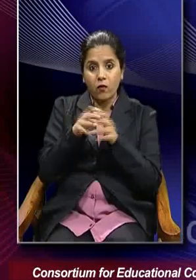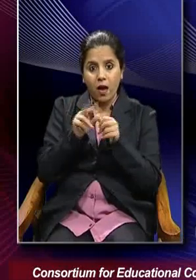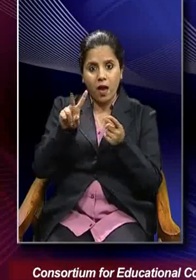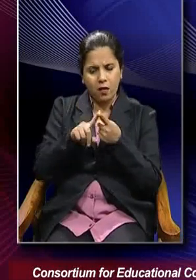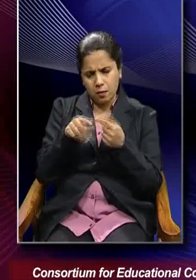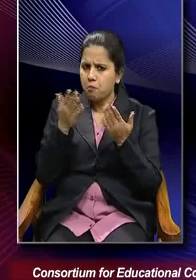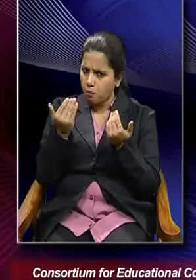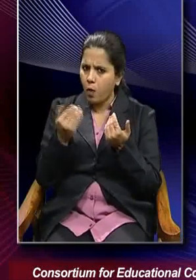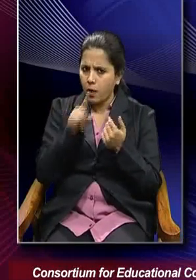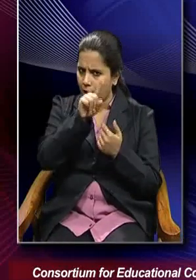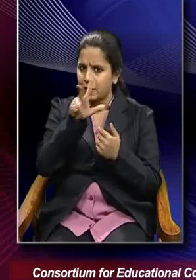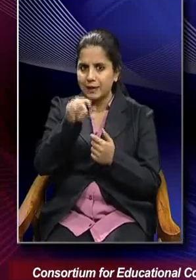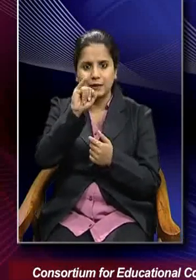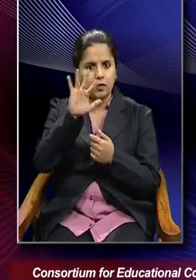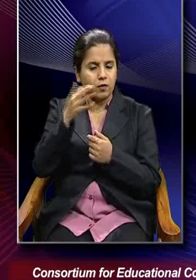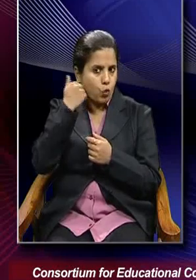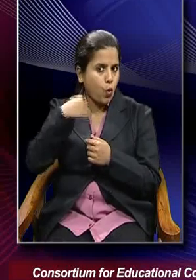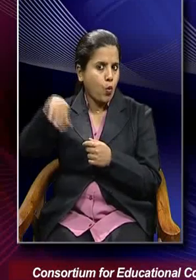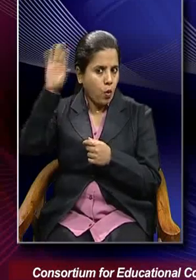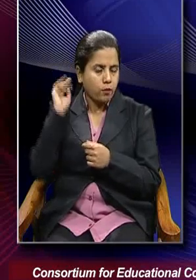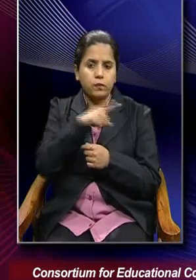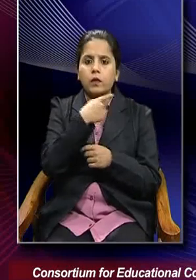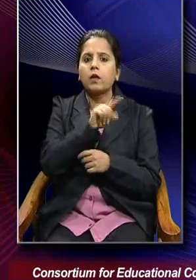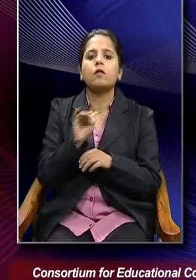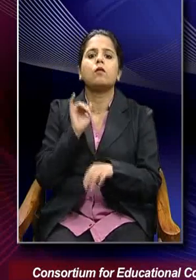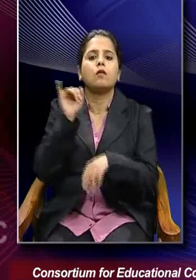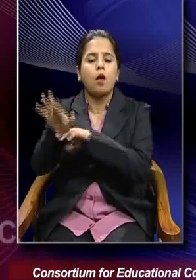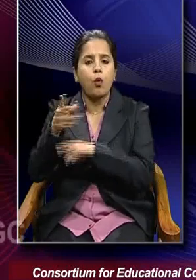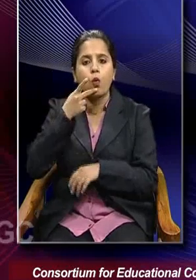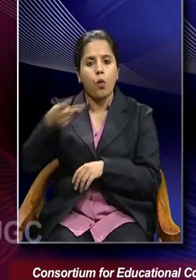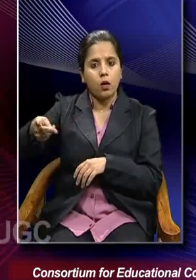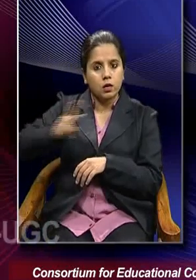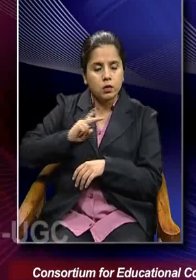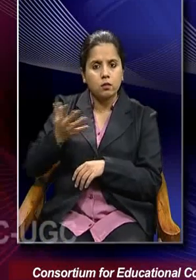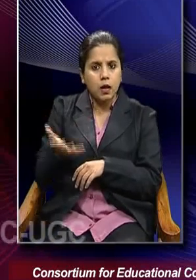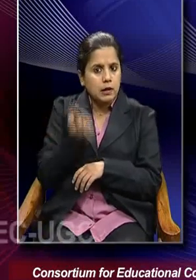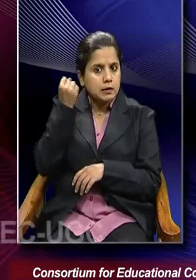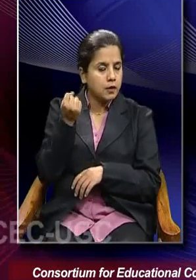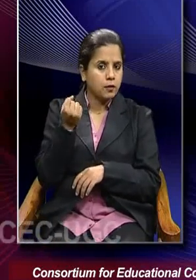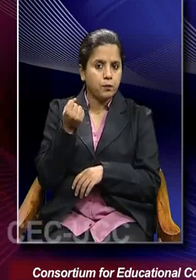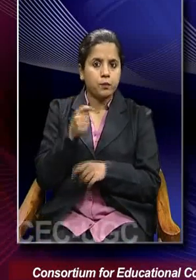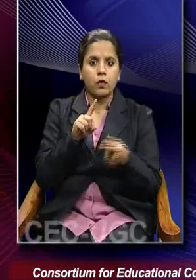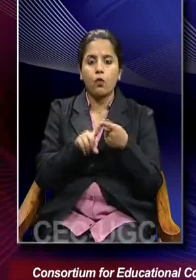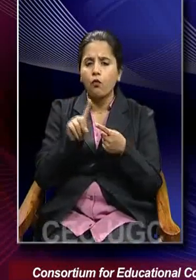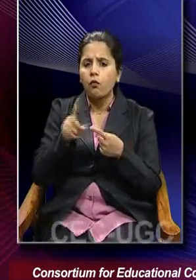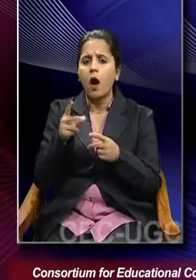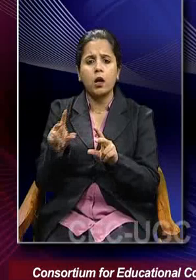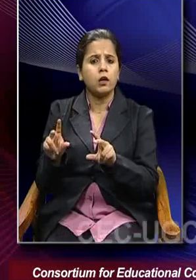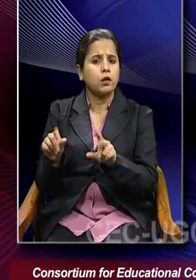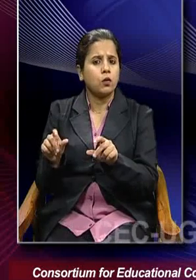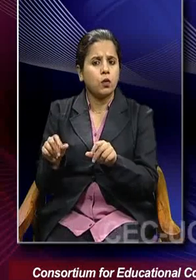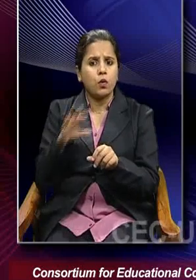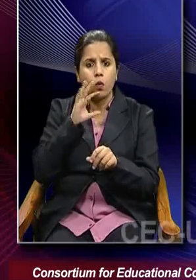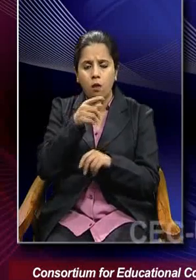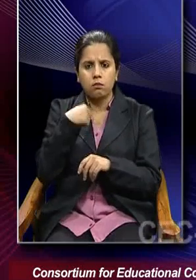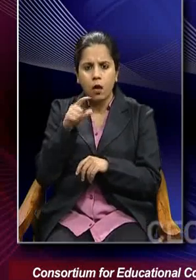In 1865, he sent and received the first radio